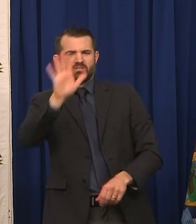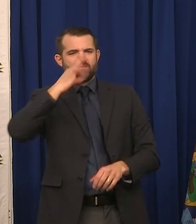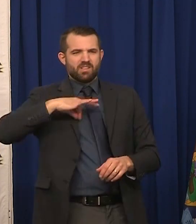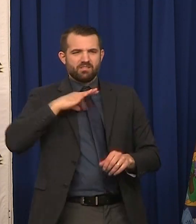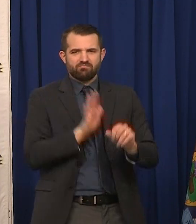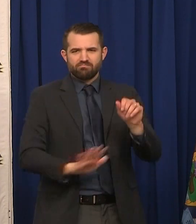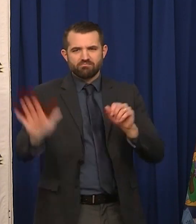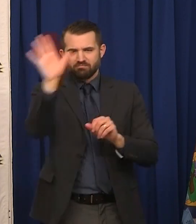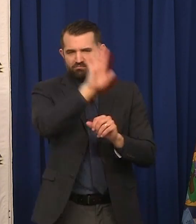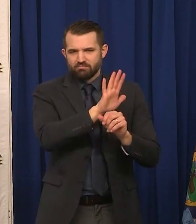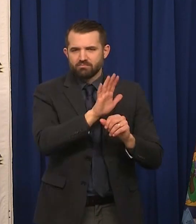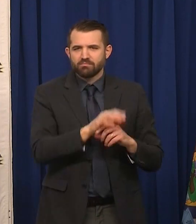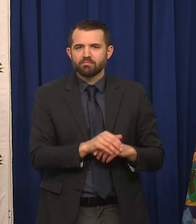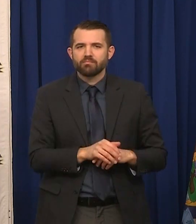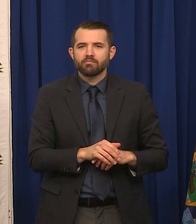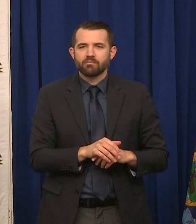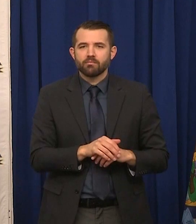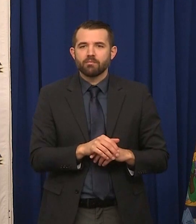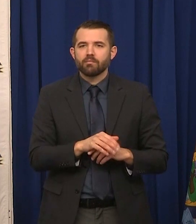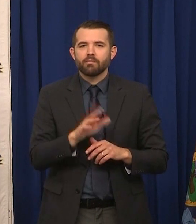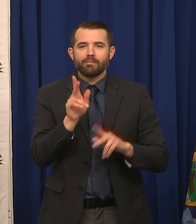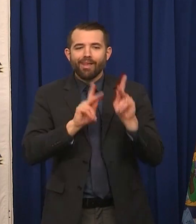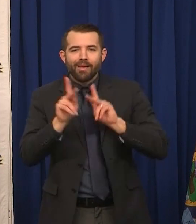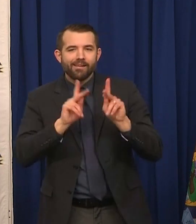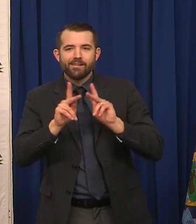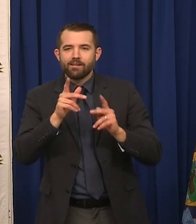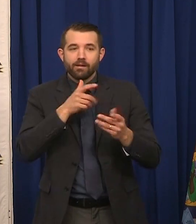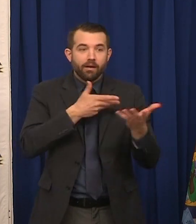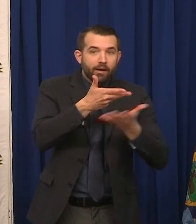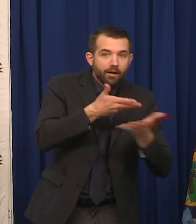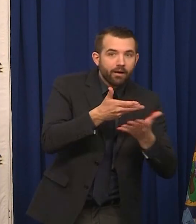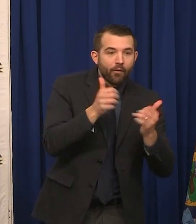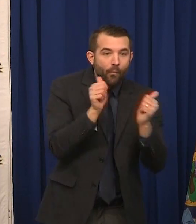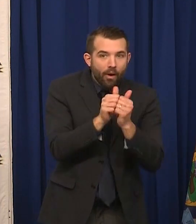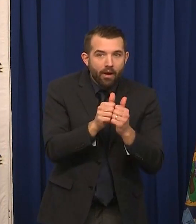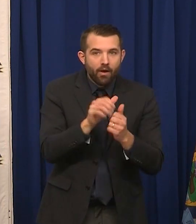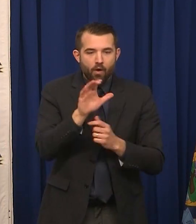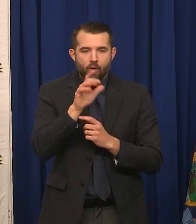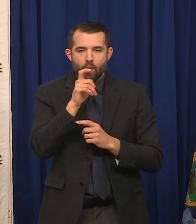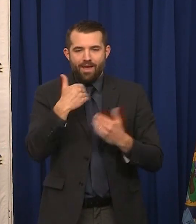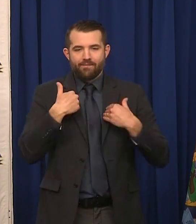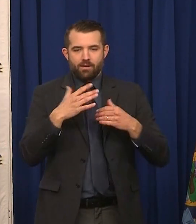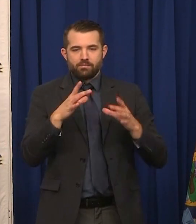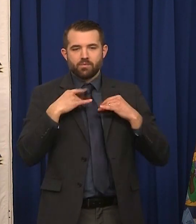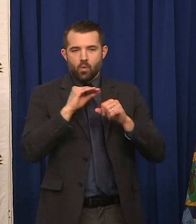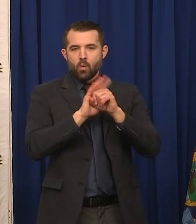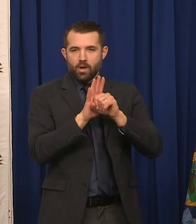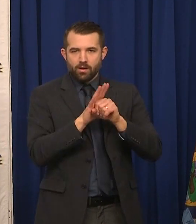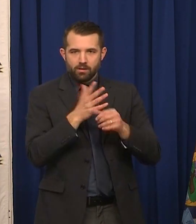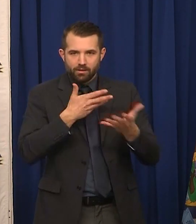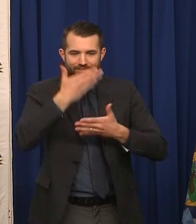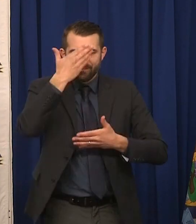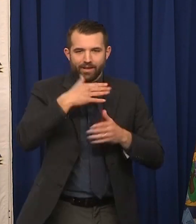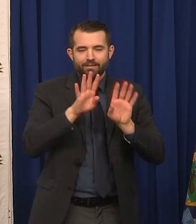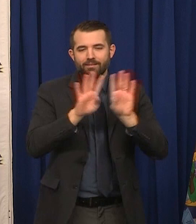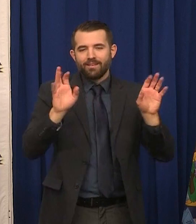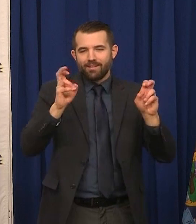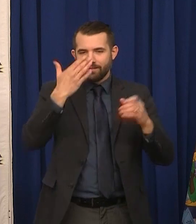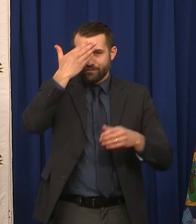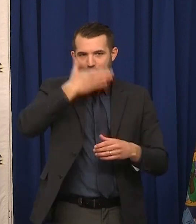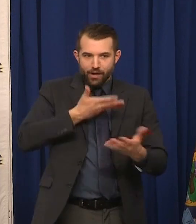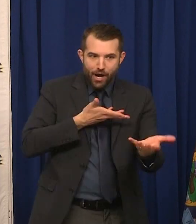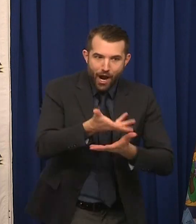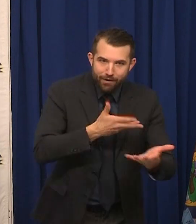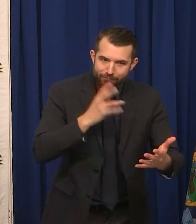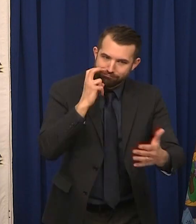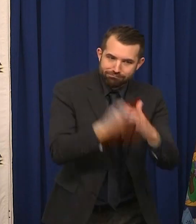workers, hospital physicians, et cetera. So quite dispersed. So, yep. There's a report in the Washington Post last night that